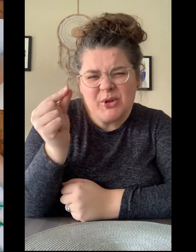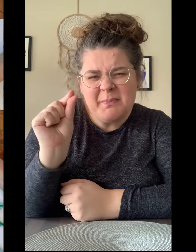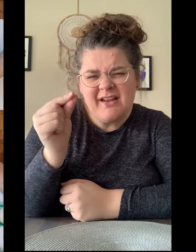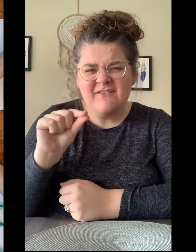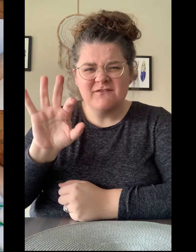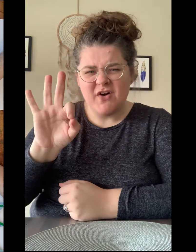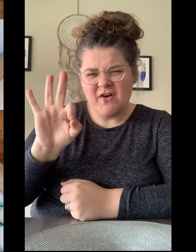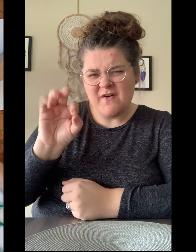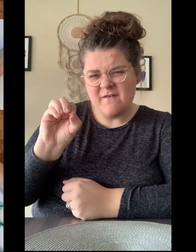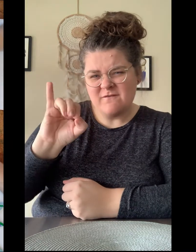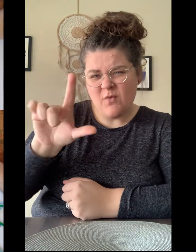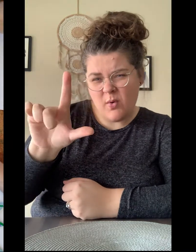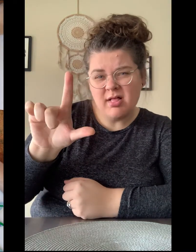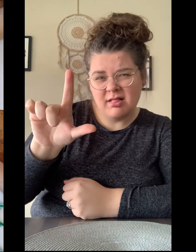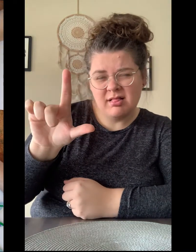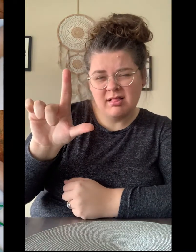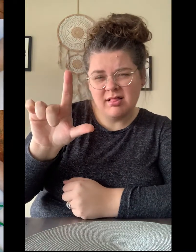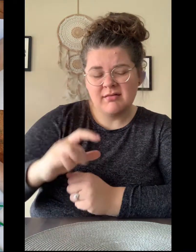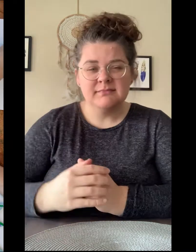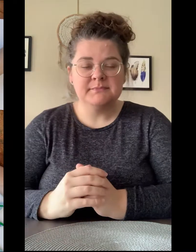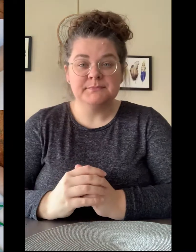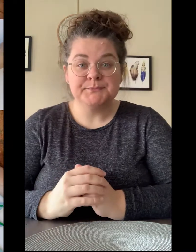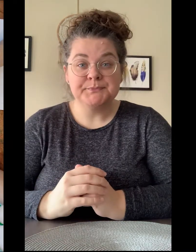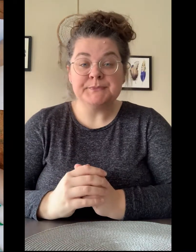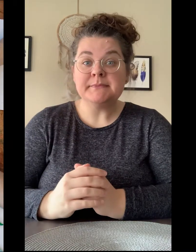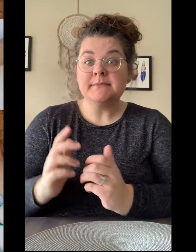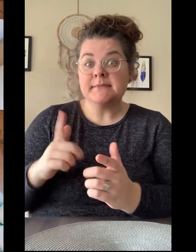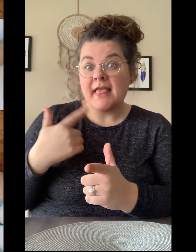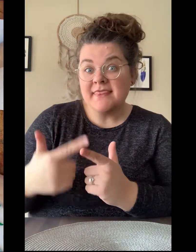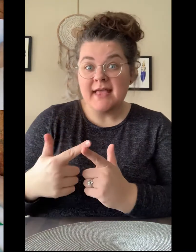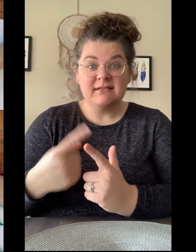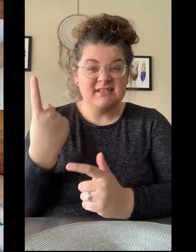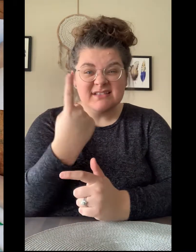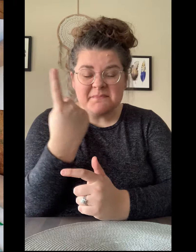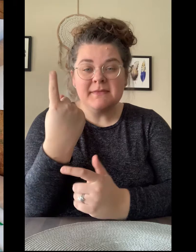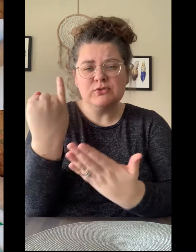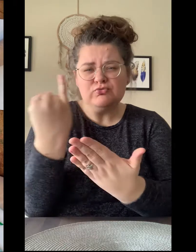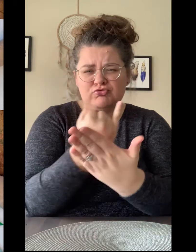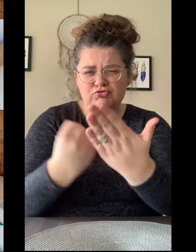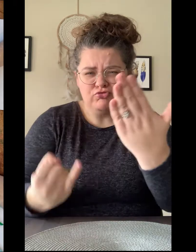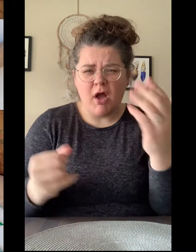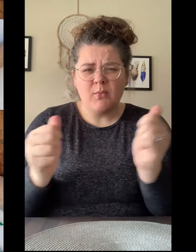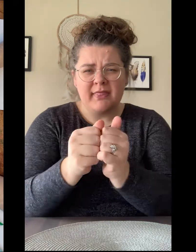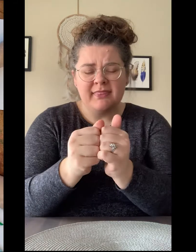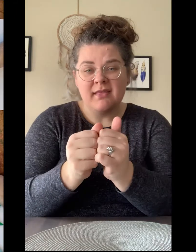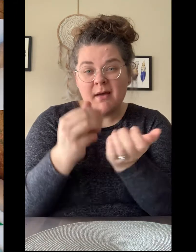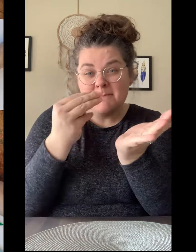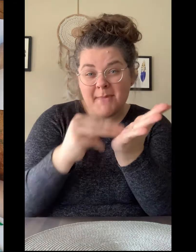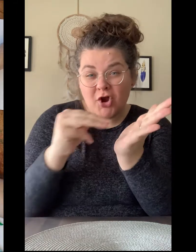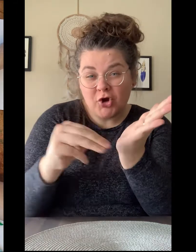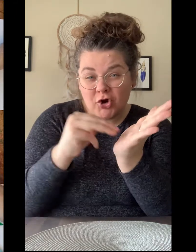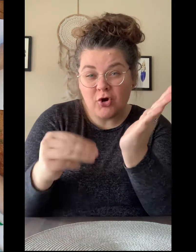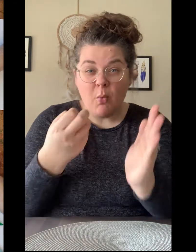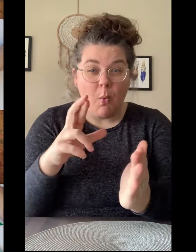foil. Found this in the kitchen. And then something to draw with. Either a little marker or a